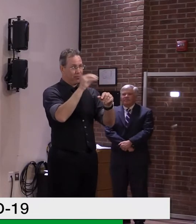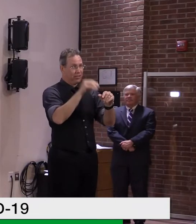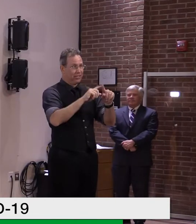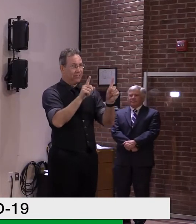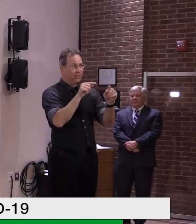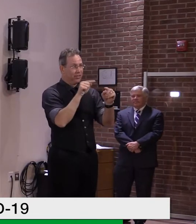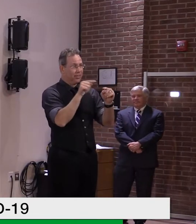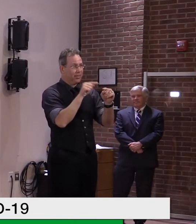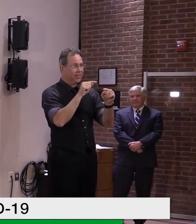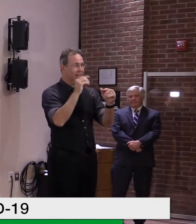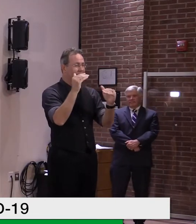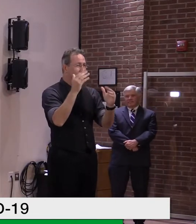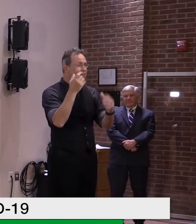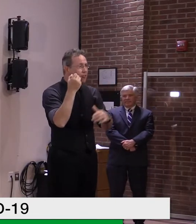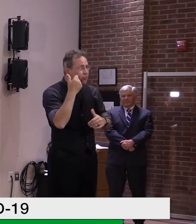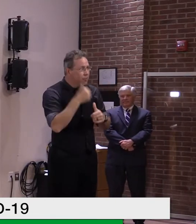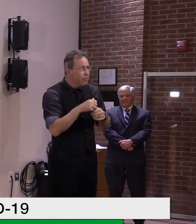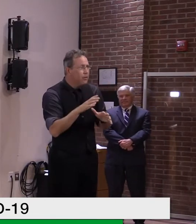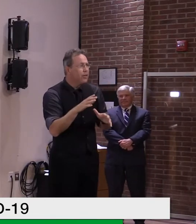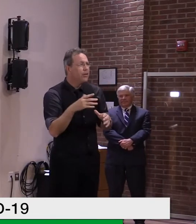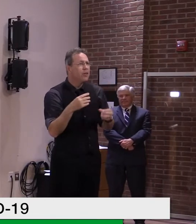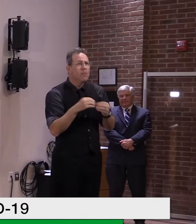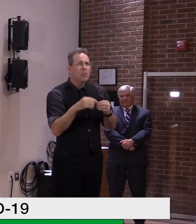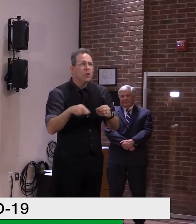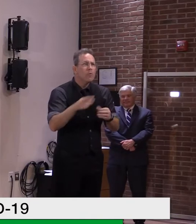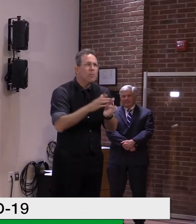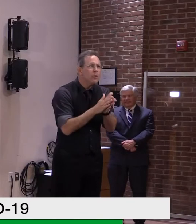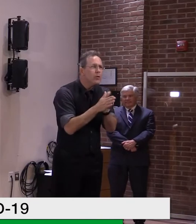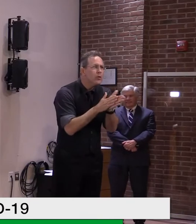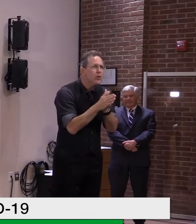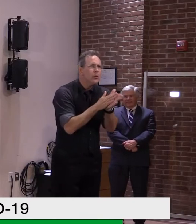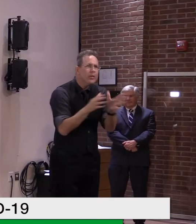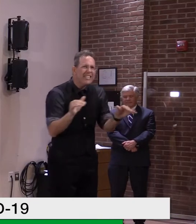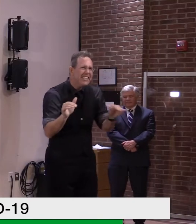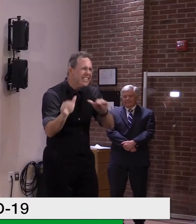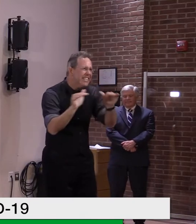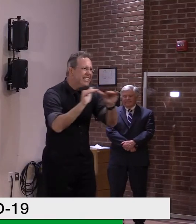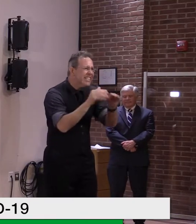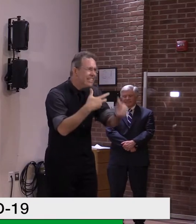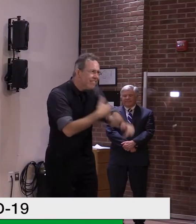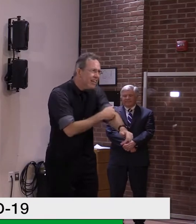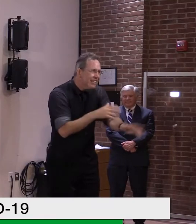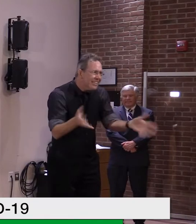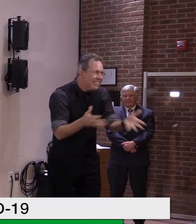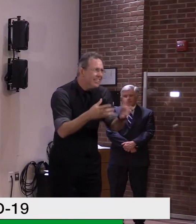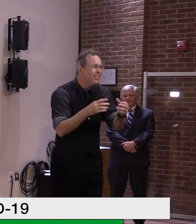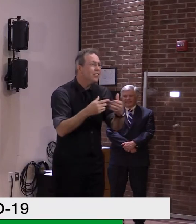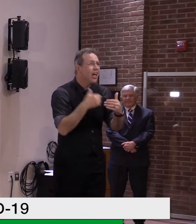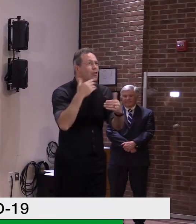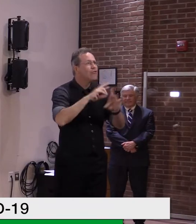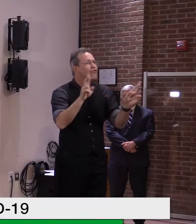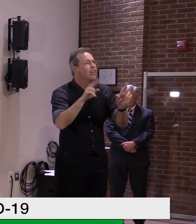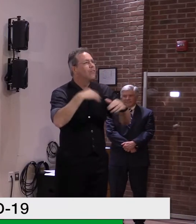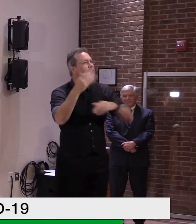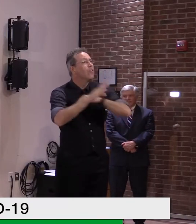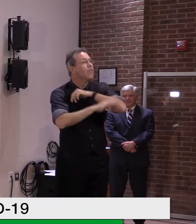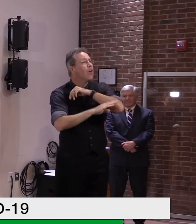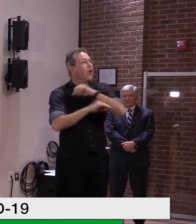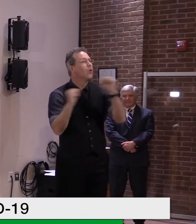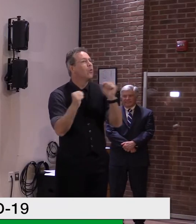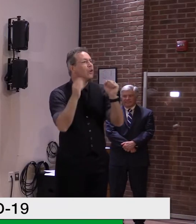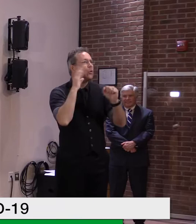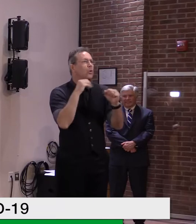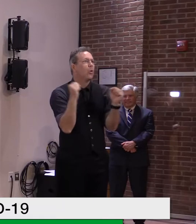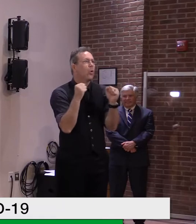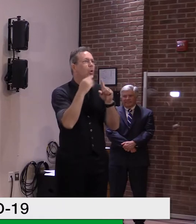we do now, the better off we're going to be in the fall and the winter. We're, you know, leading the country in this regard.